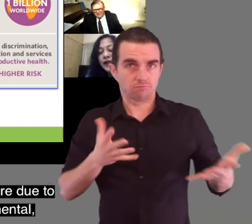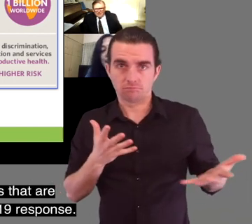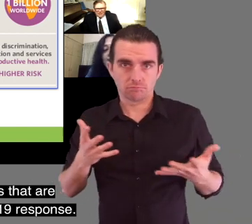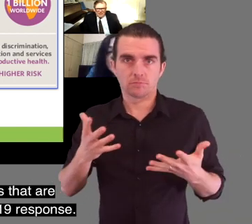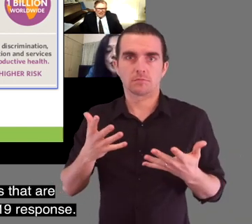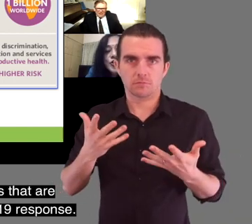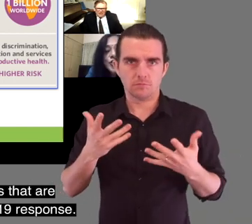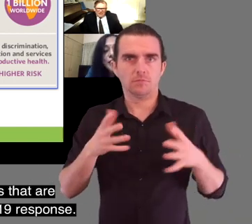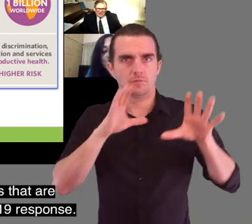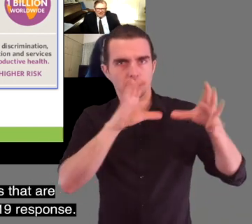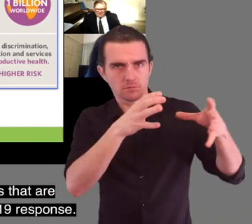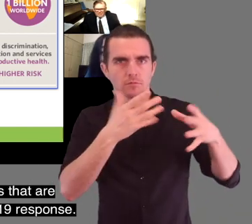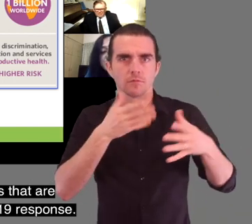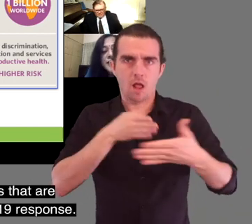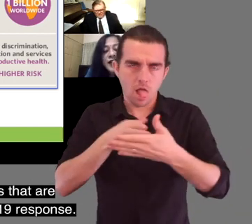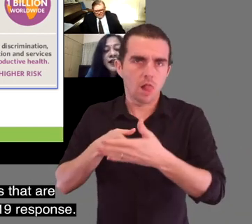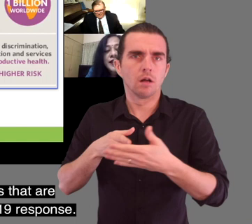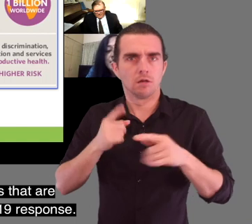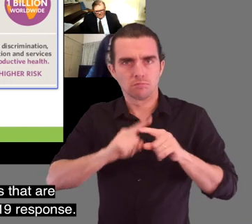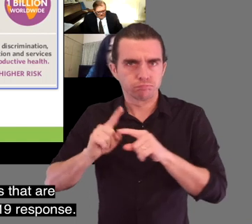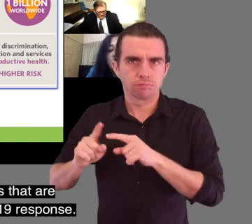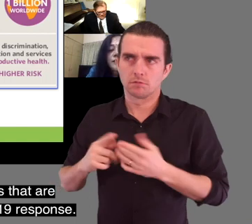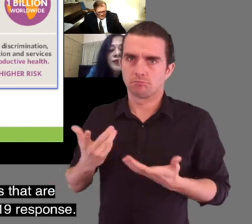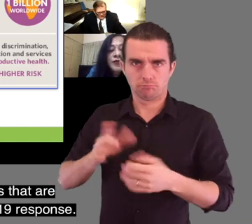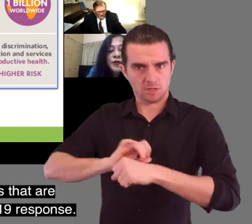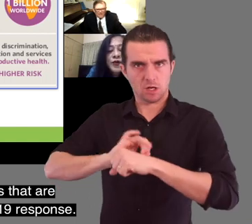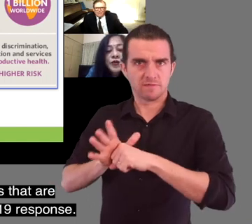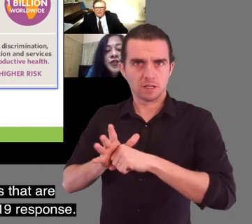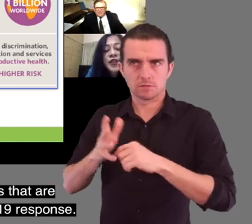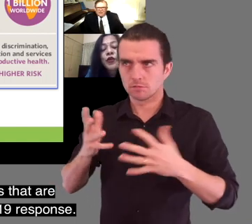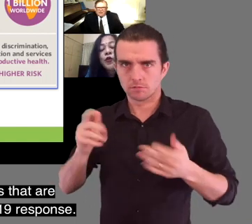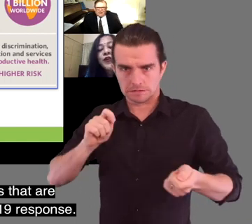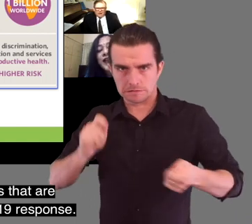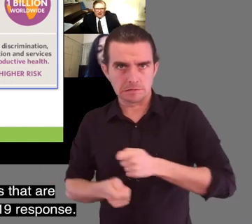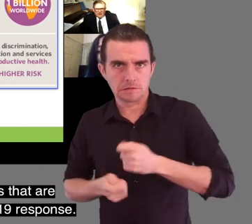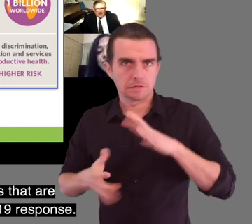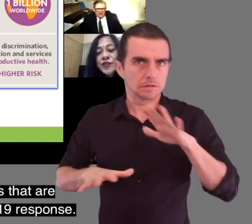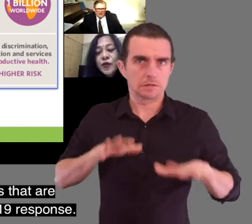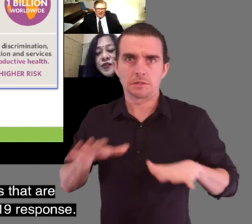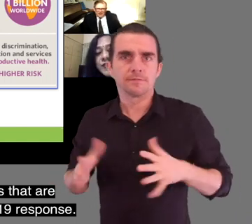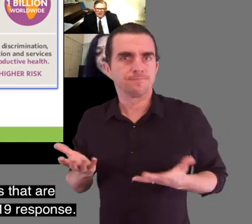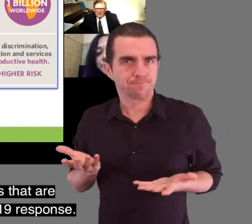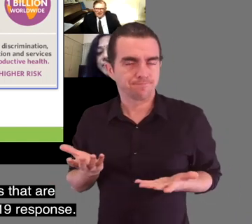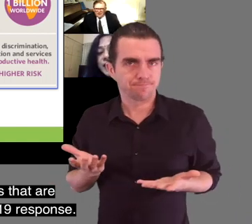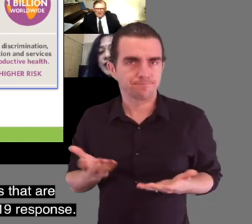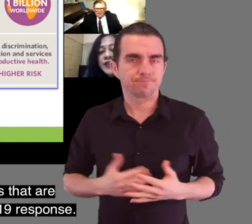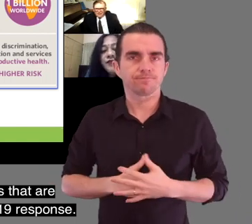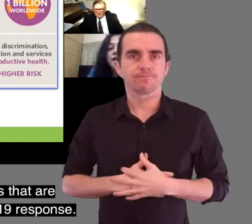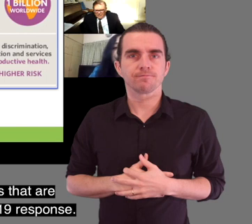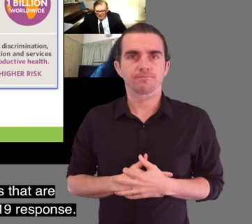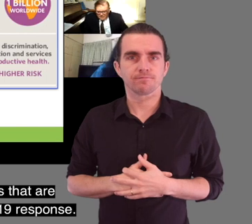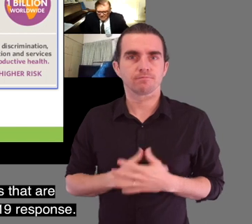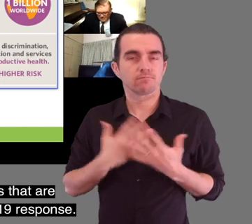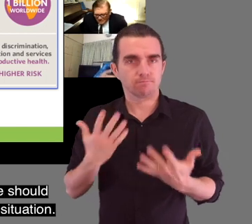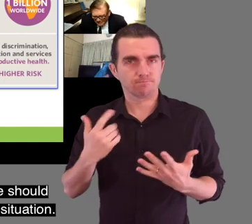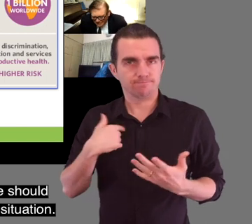environmental, and institutional barriers that are reproduced in the COVID-19 response. See, we are a